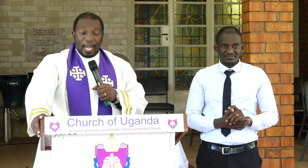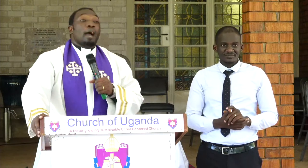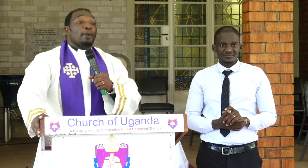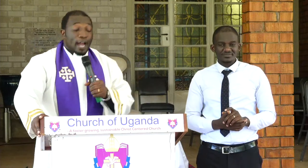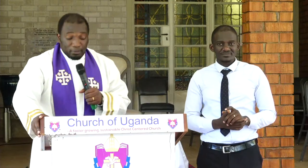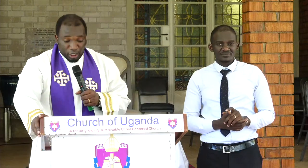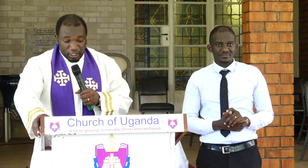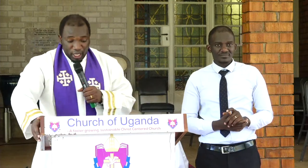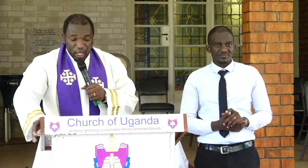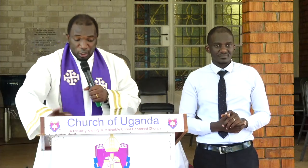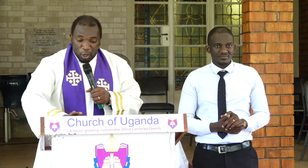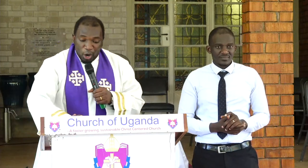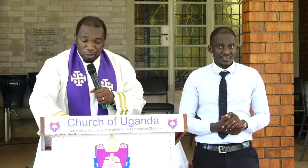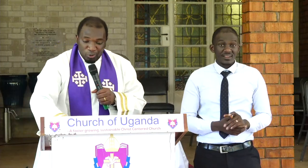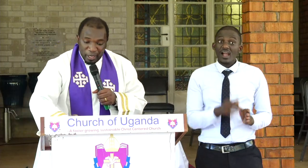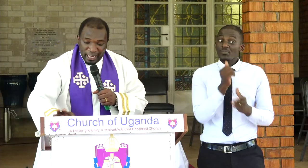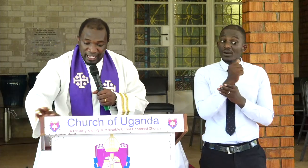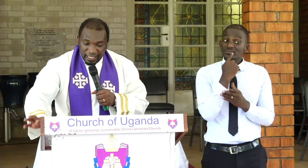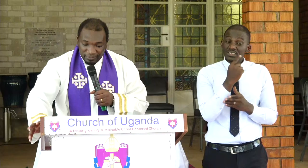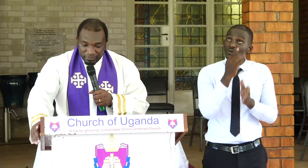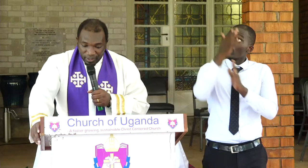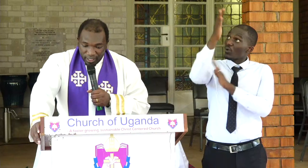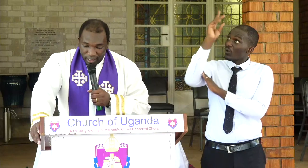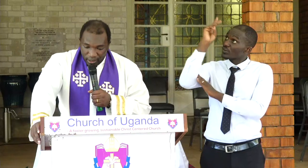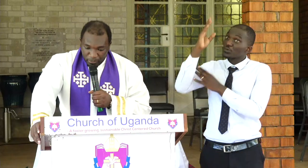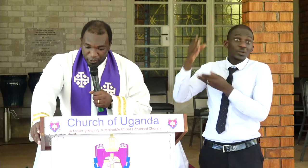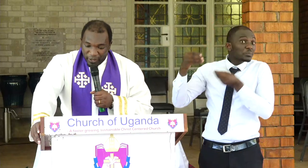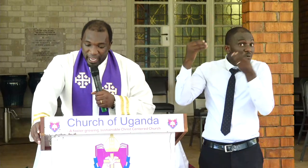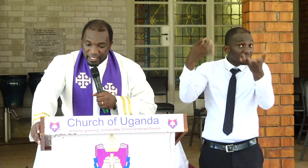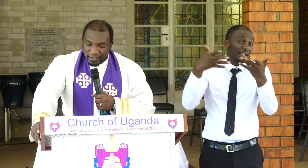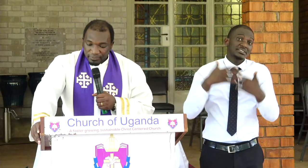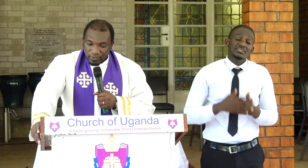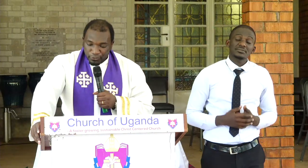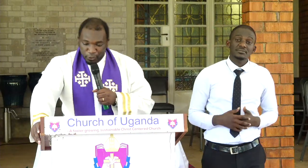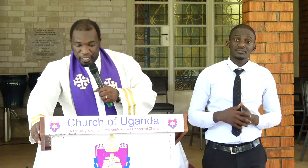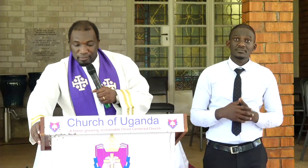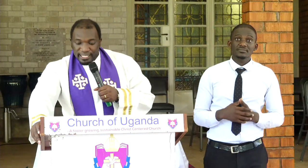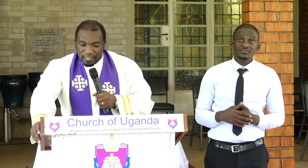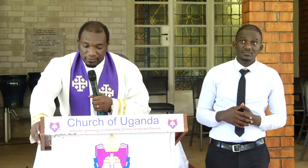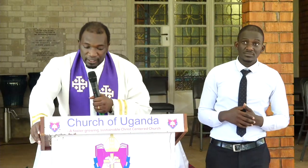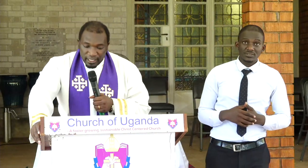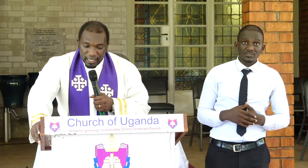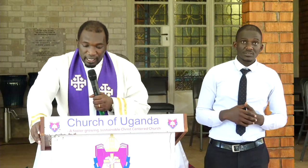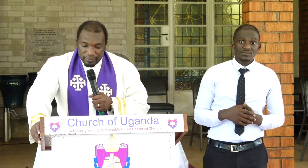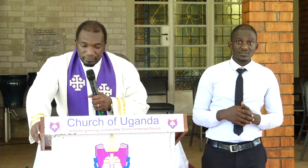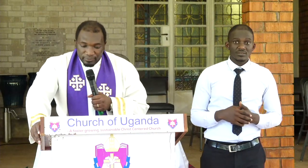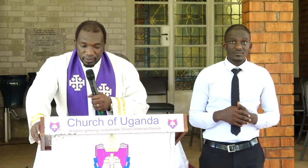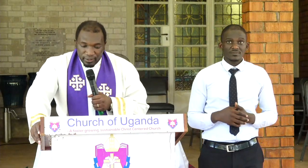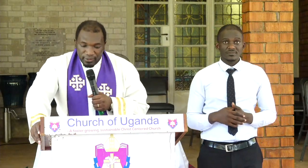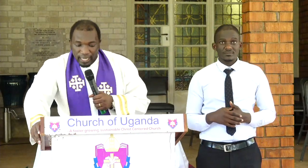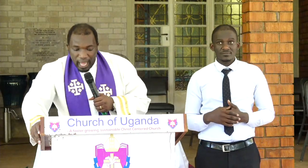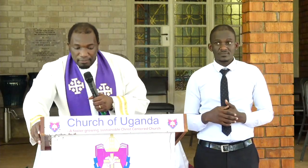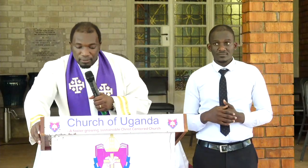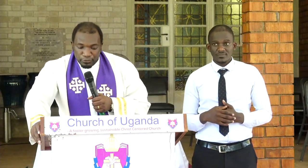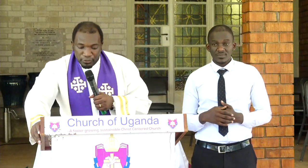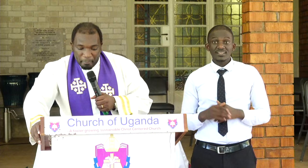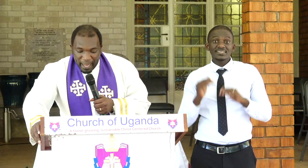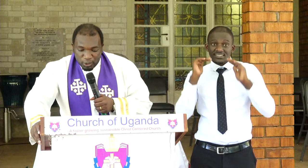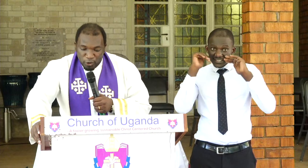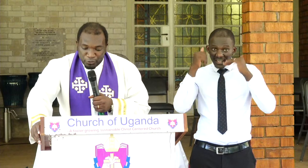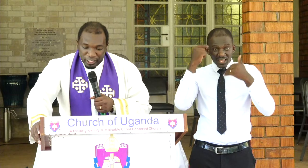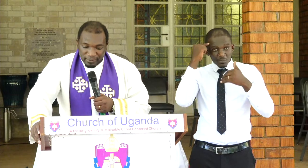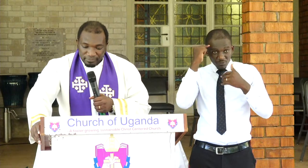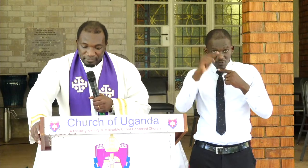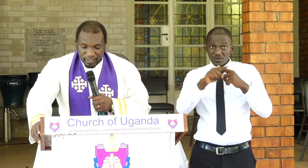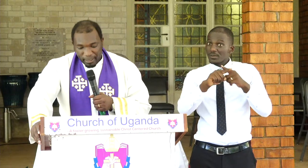in verse 8, Abraham said, God will provide for himself the lamb for the